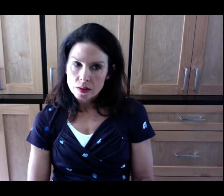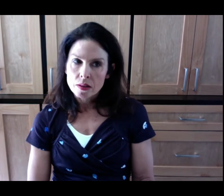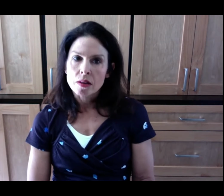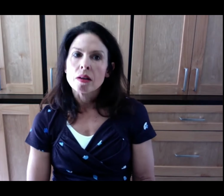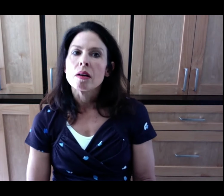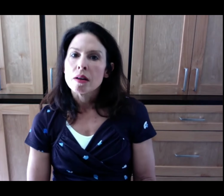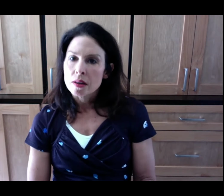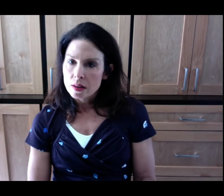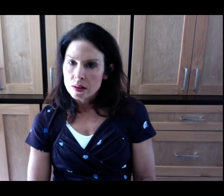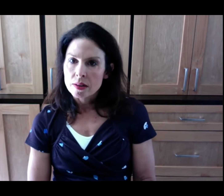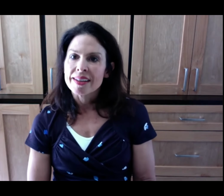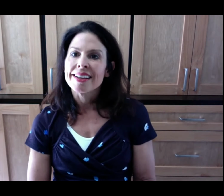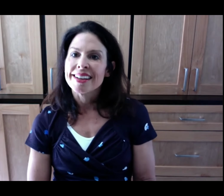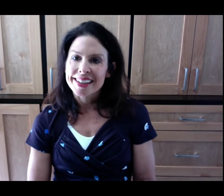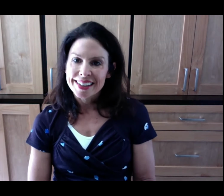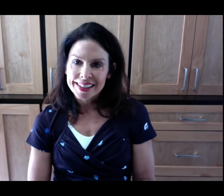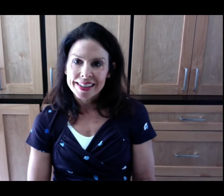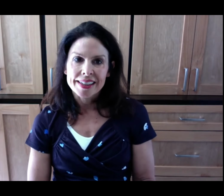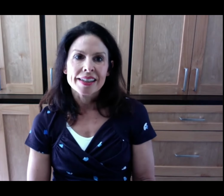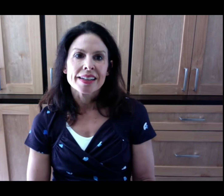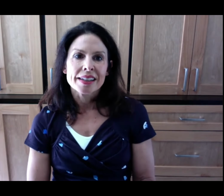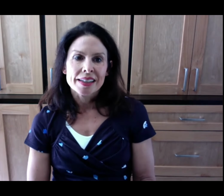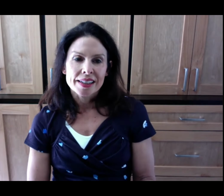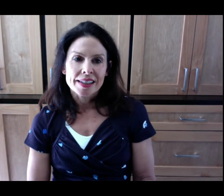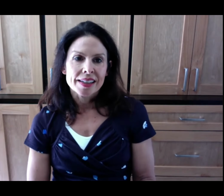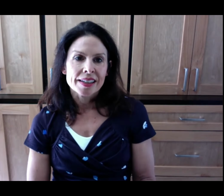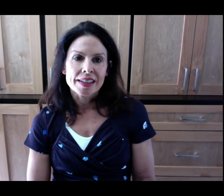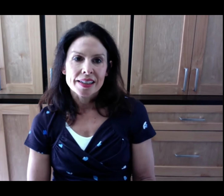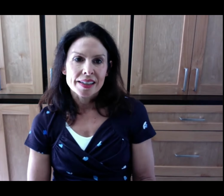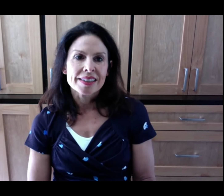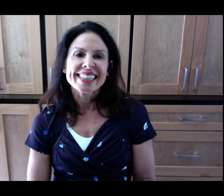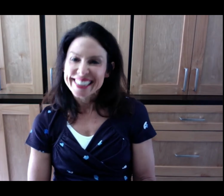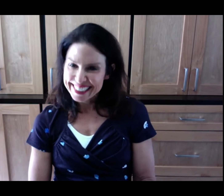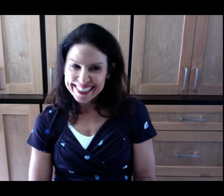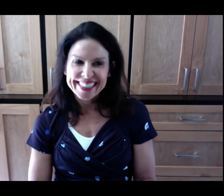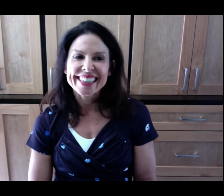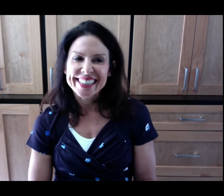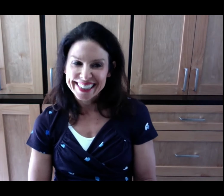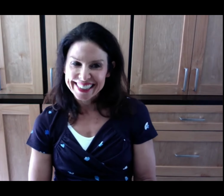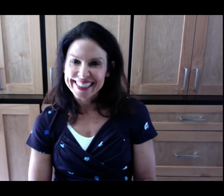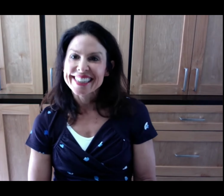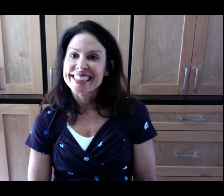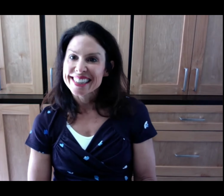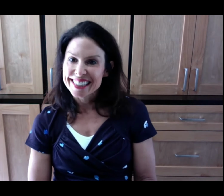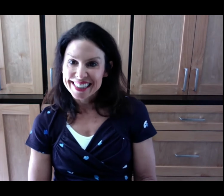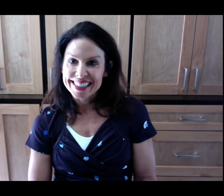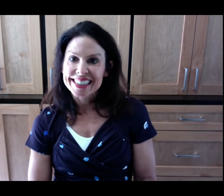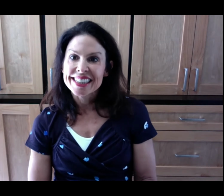class, so the students don't need to purchase a textbook. So the materials, it's really zero